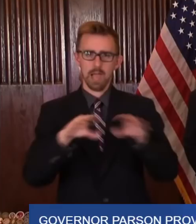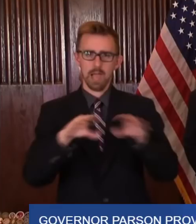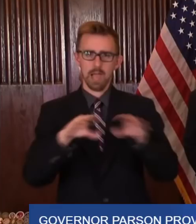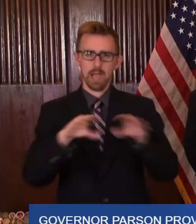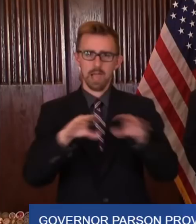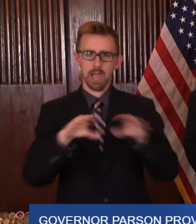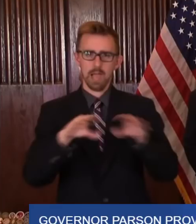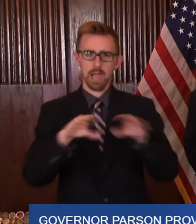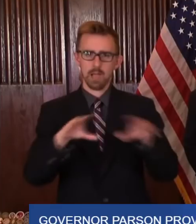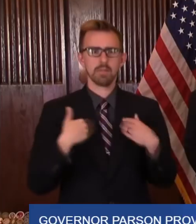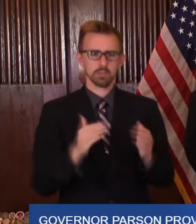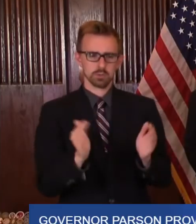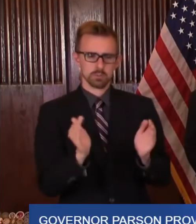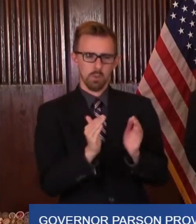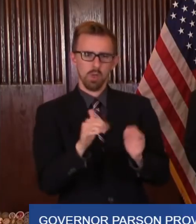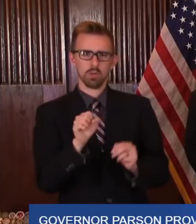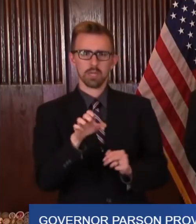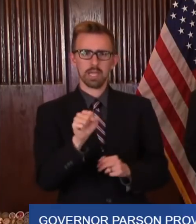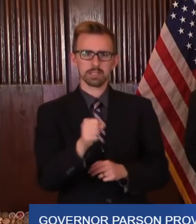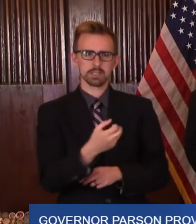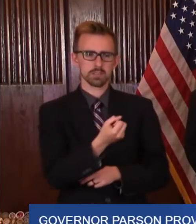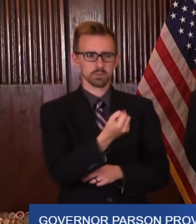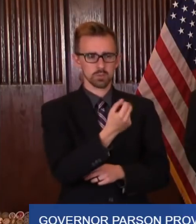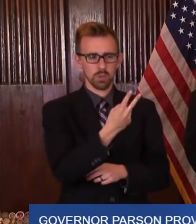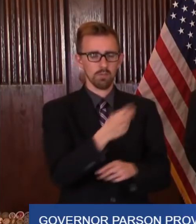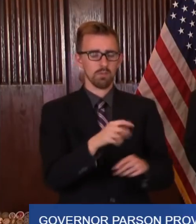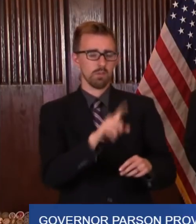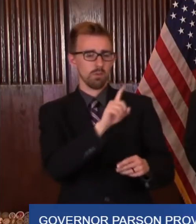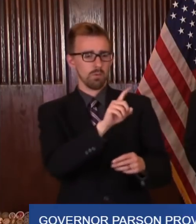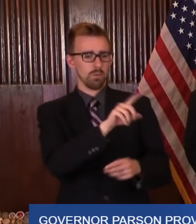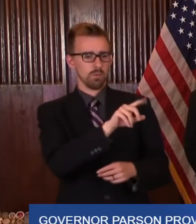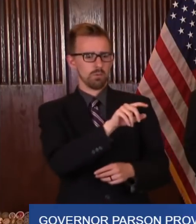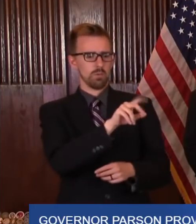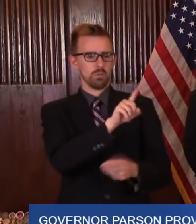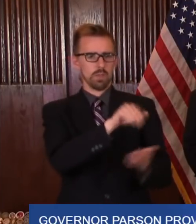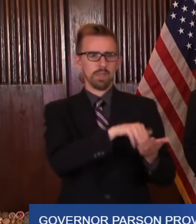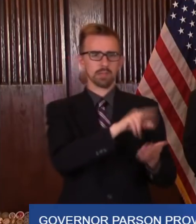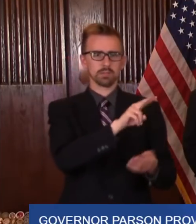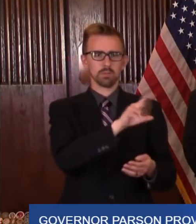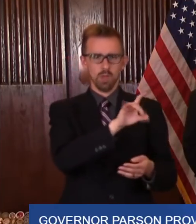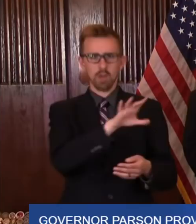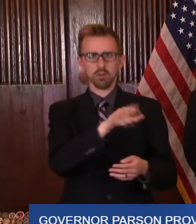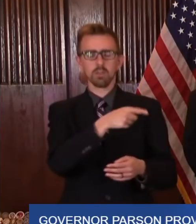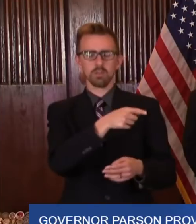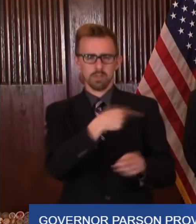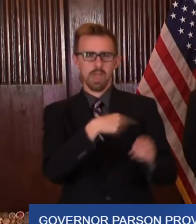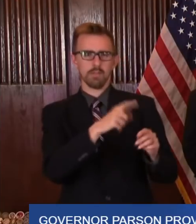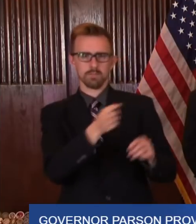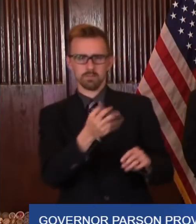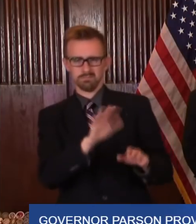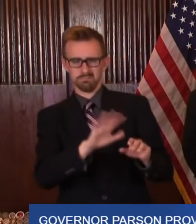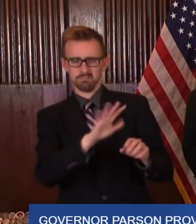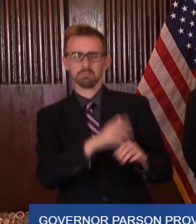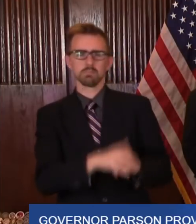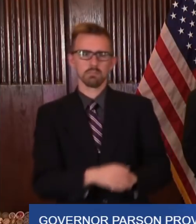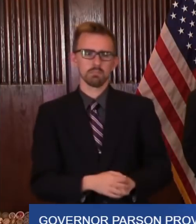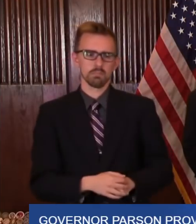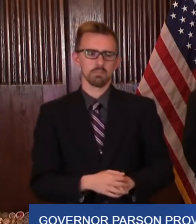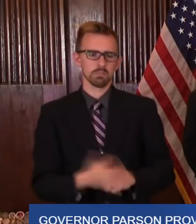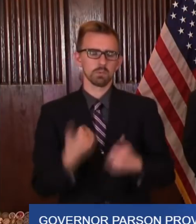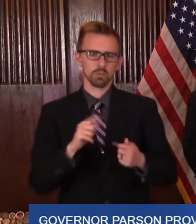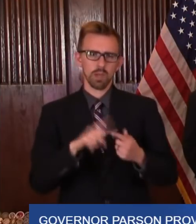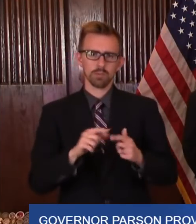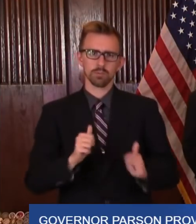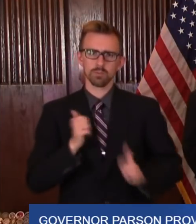We have a small number of cases, 12 out of 2,800, in which we are now going in and being incredibly proactive